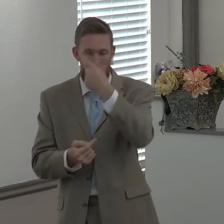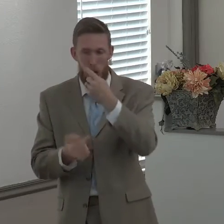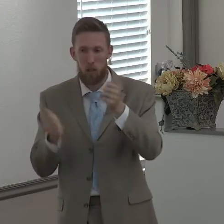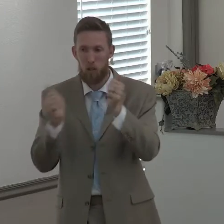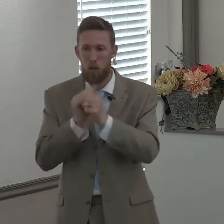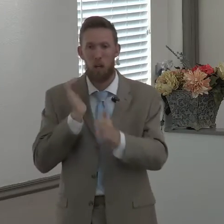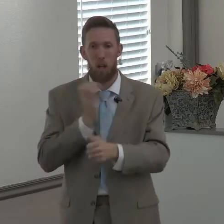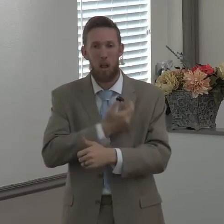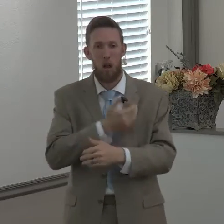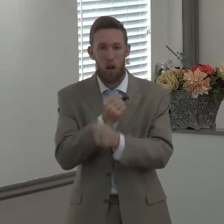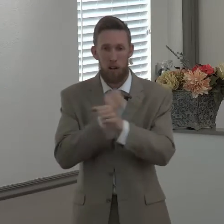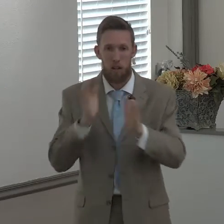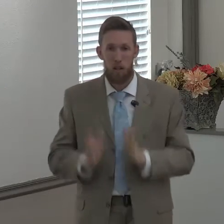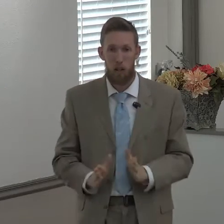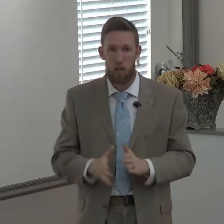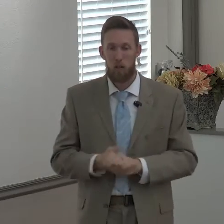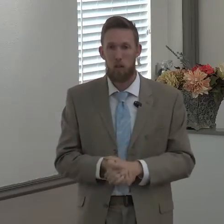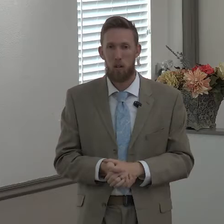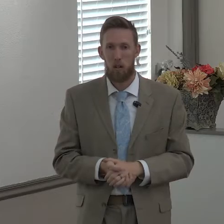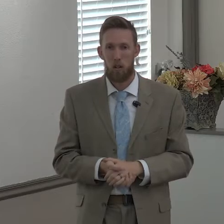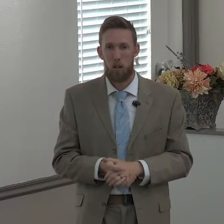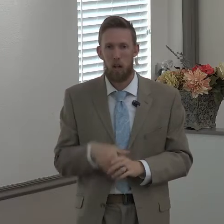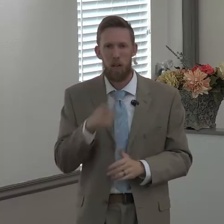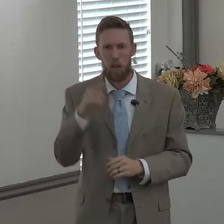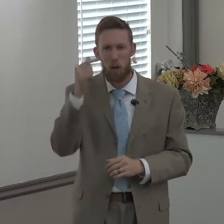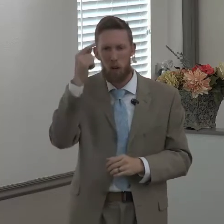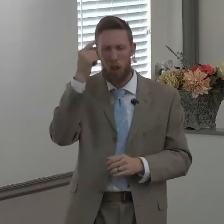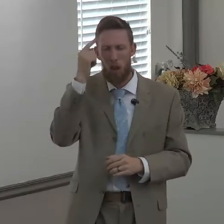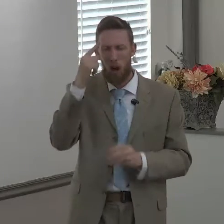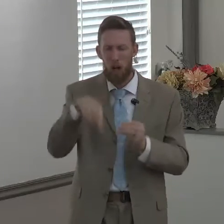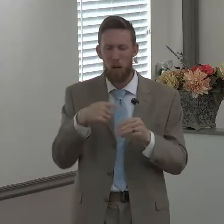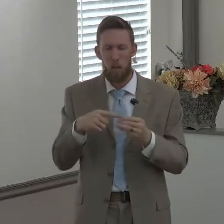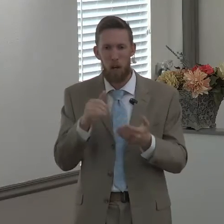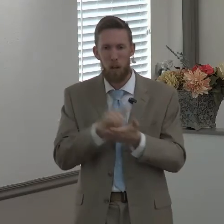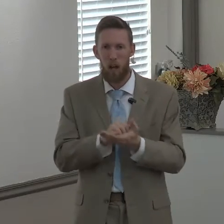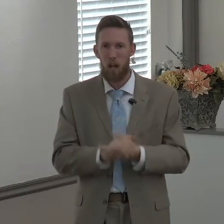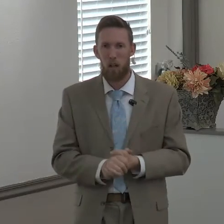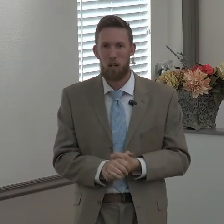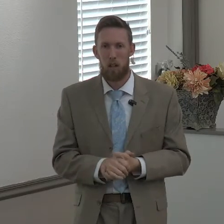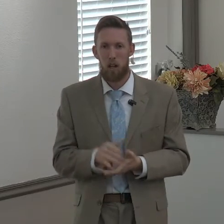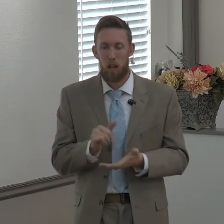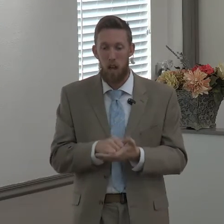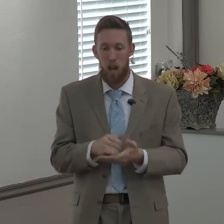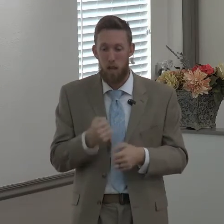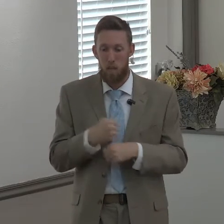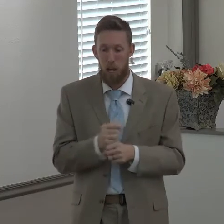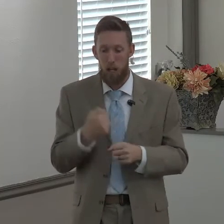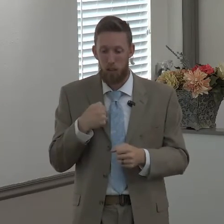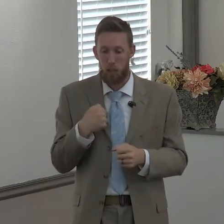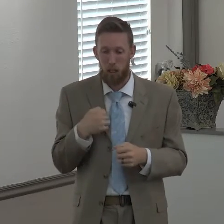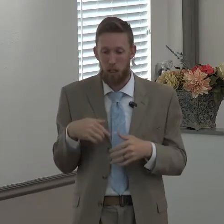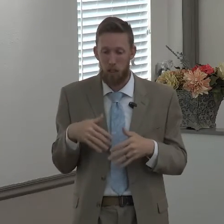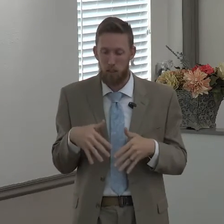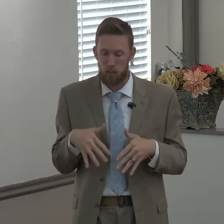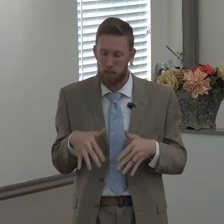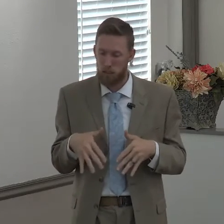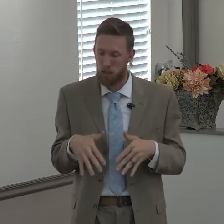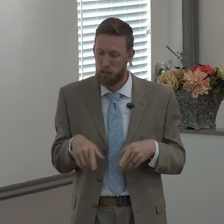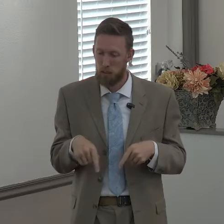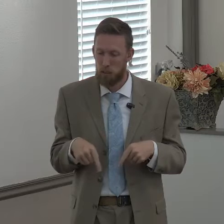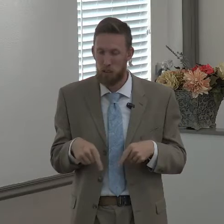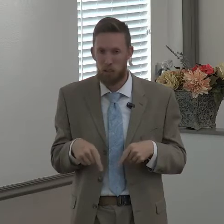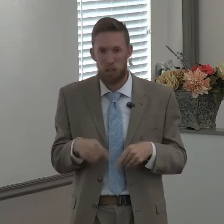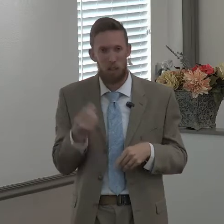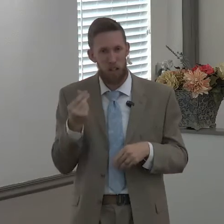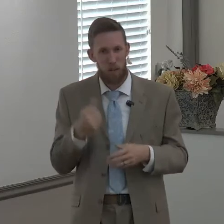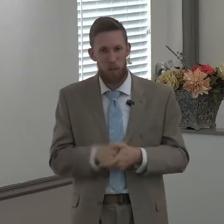Heaven, by contrast, will be perfectly clear, and we will be face to face with our Savior. Have you ever thought about face to